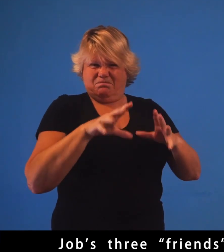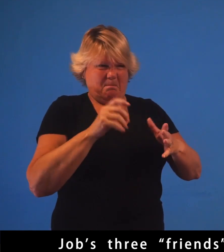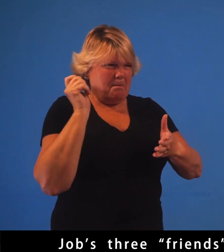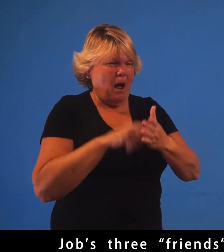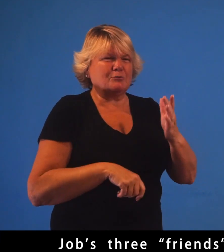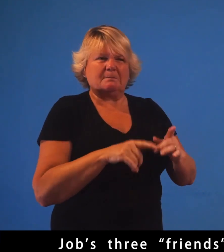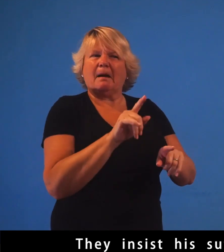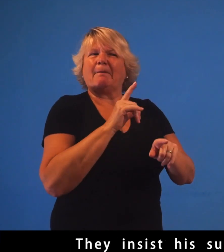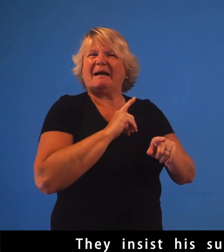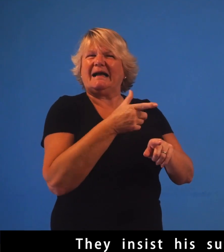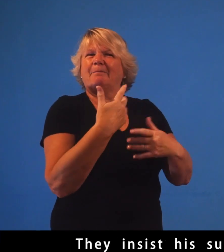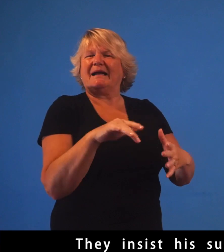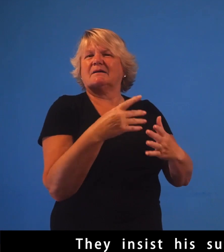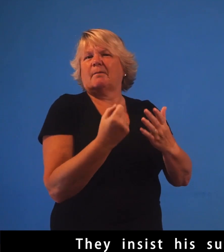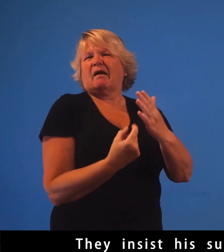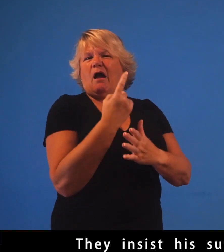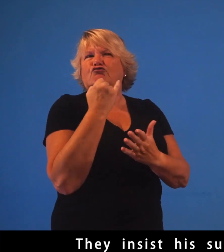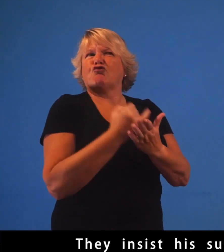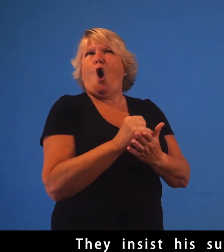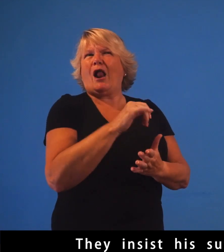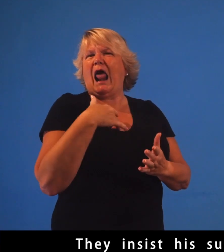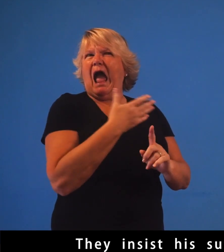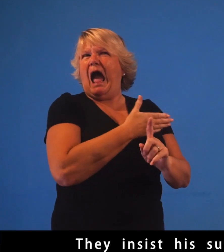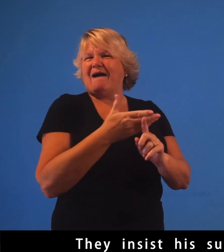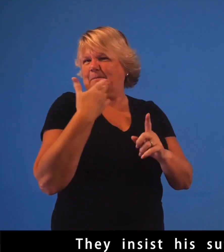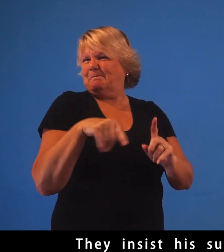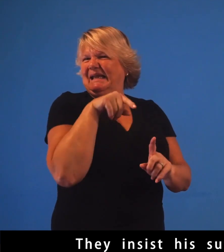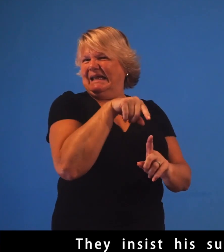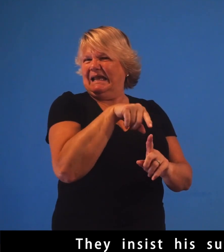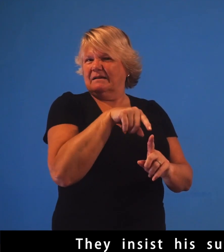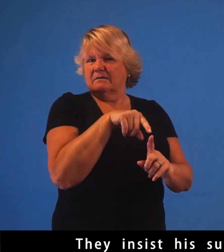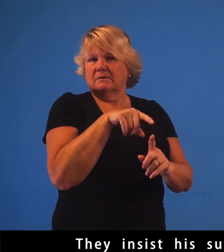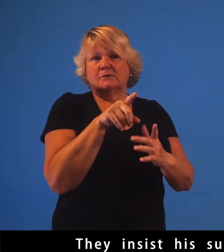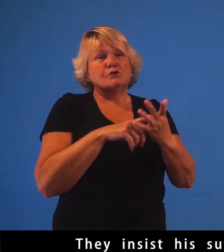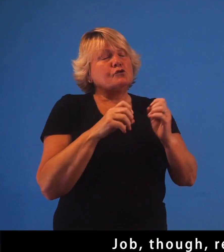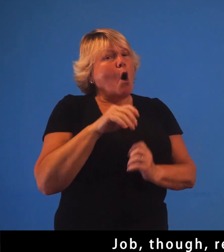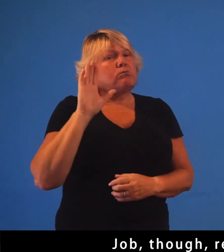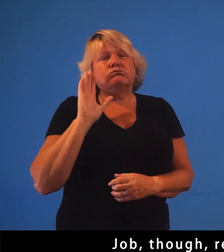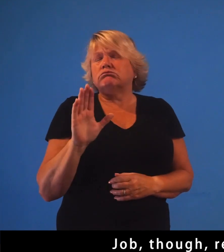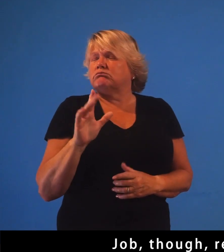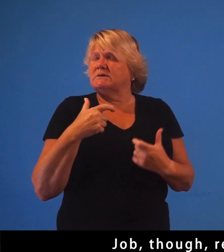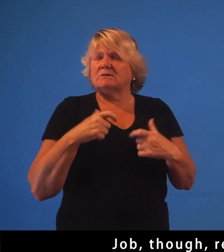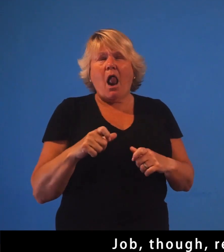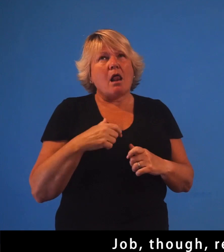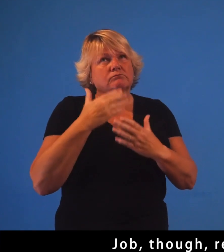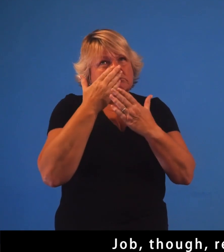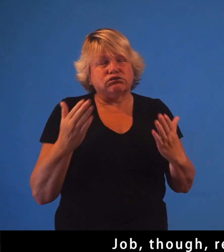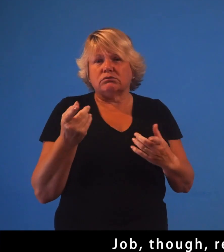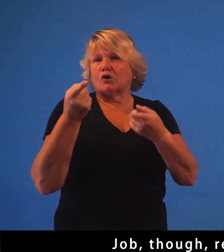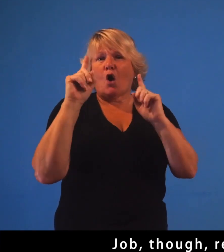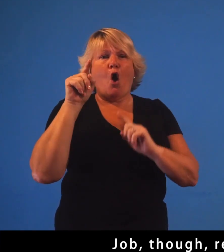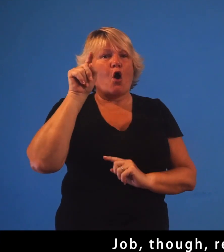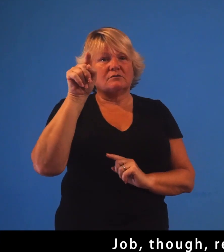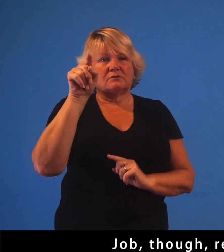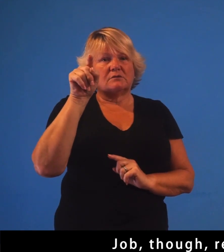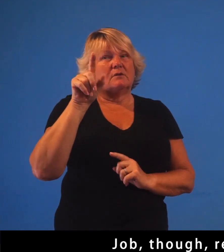tragedies. They insist his suffering is punishment for something wrong in his life. Job, though, remains devoted to